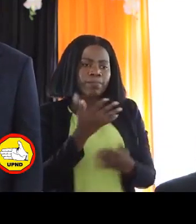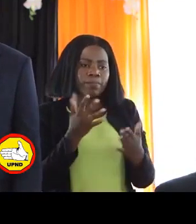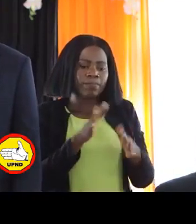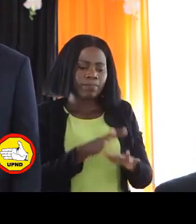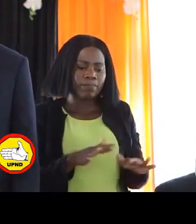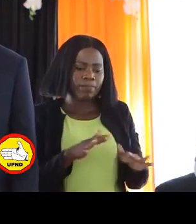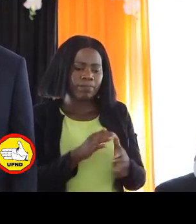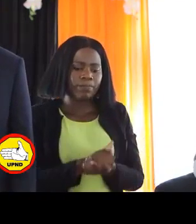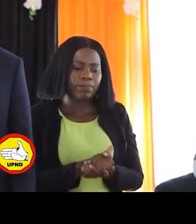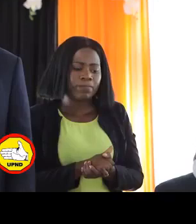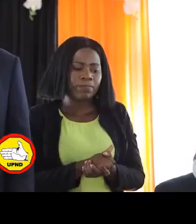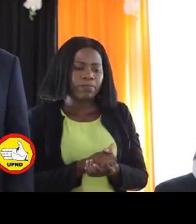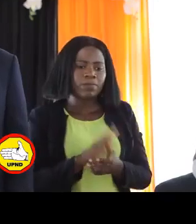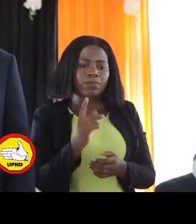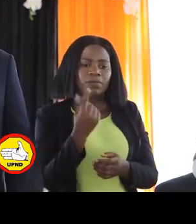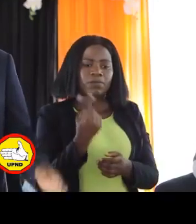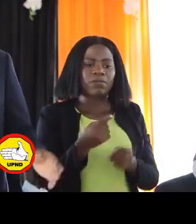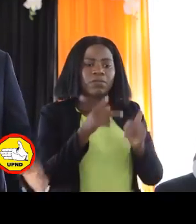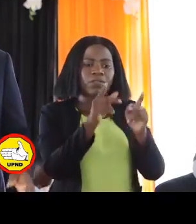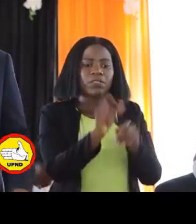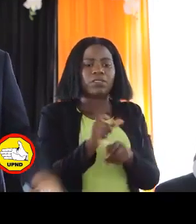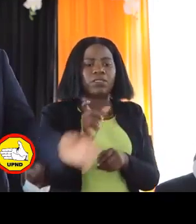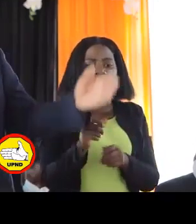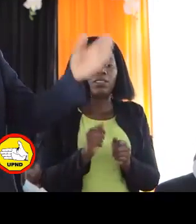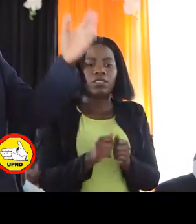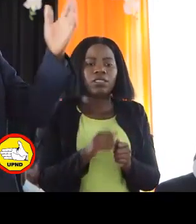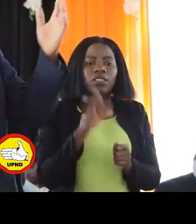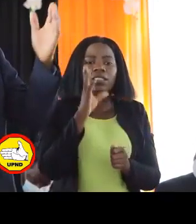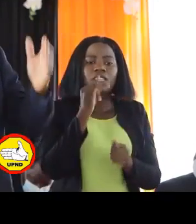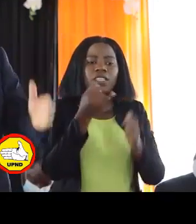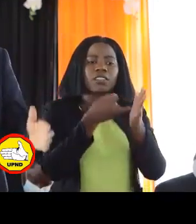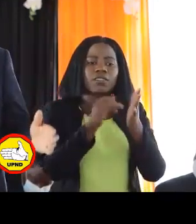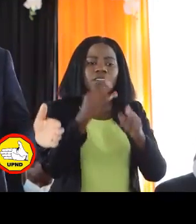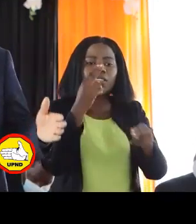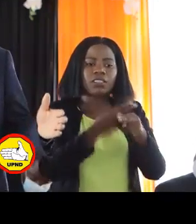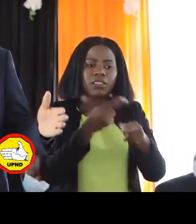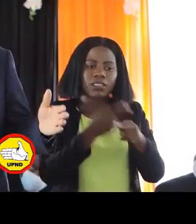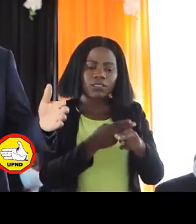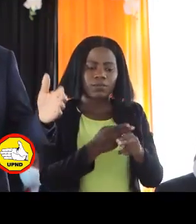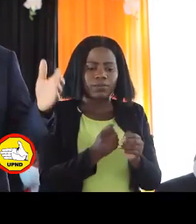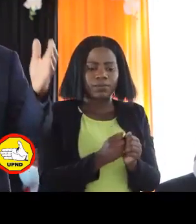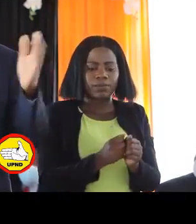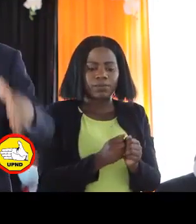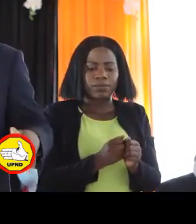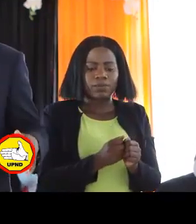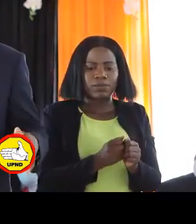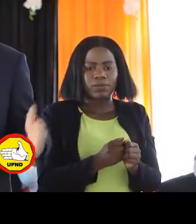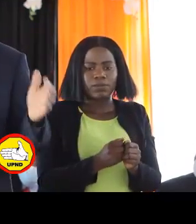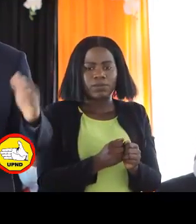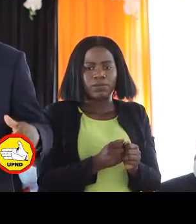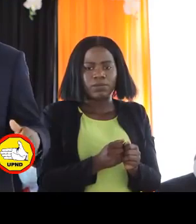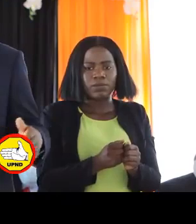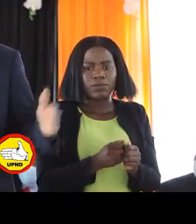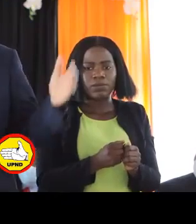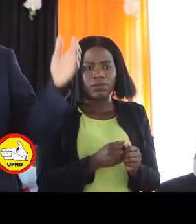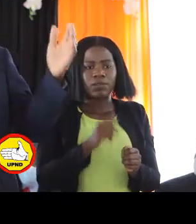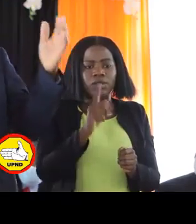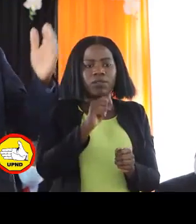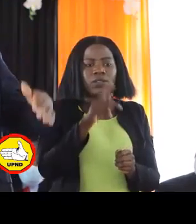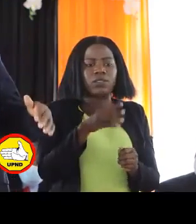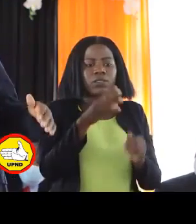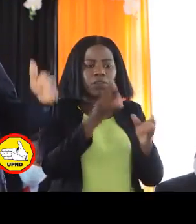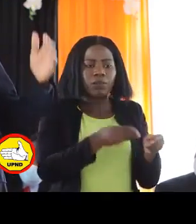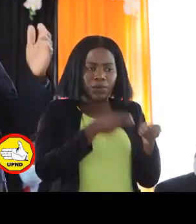In particular, one individual. Just demonize, just mention his name. Just bring Kato Rastras to the television and